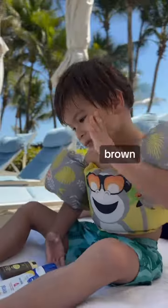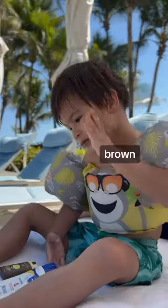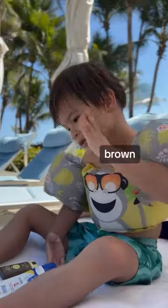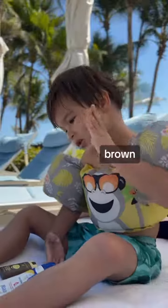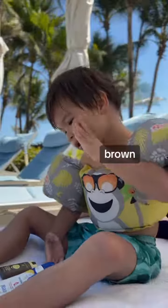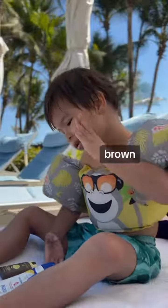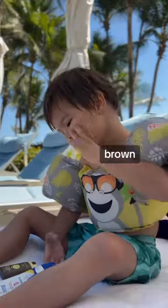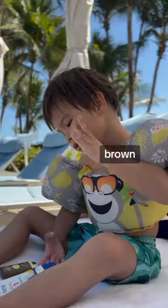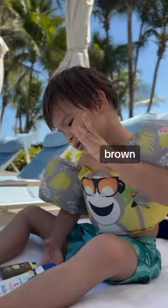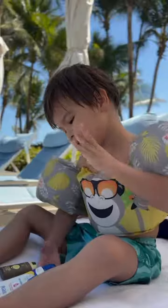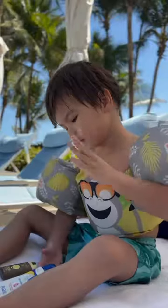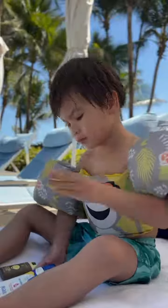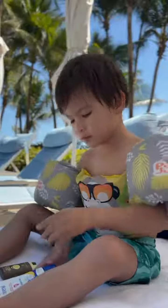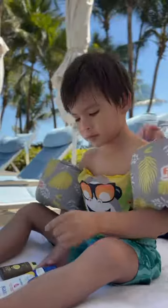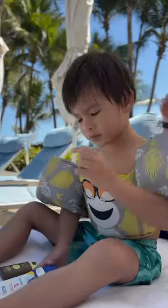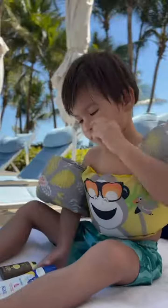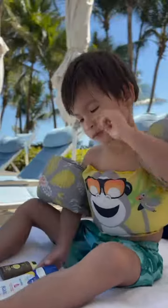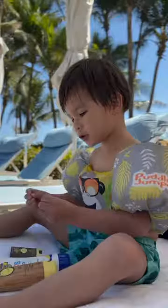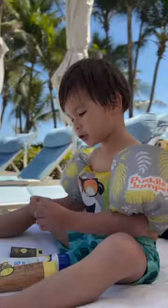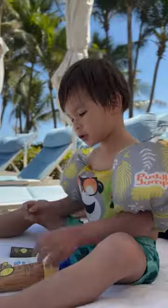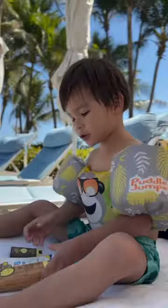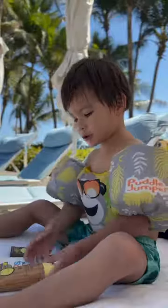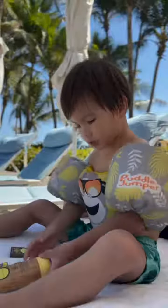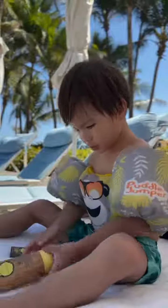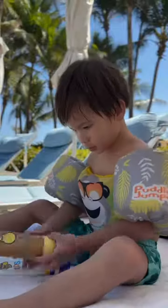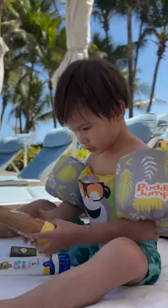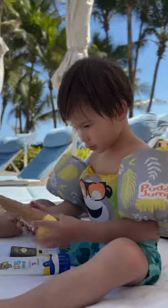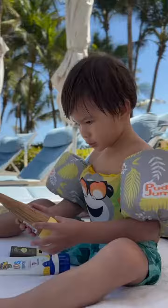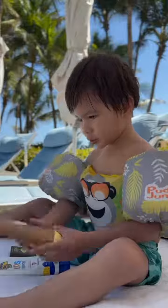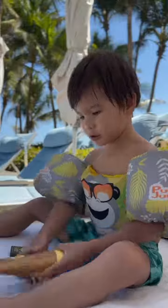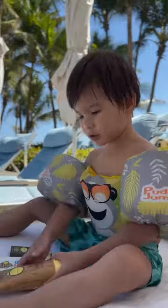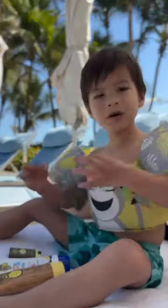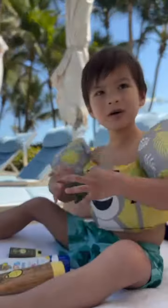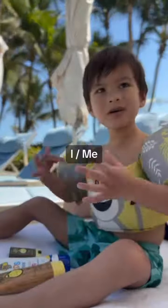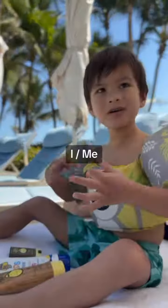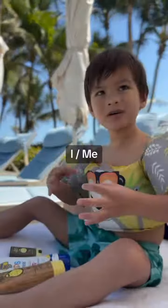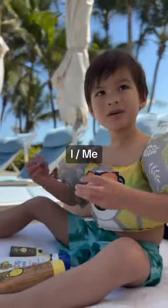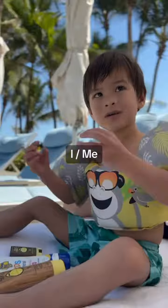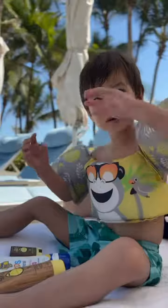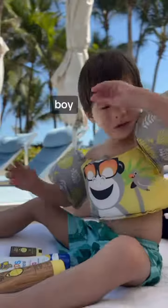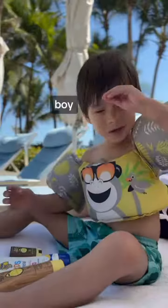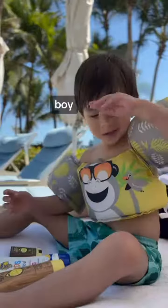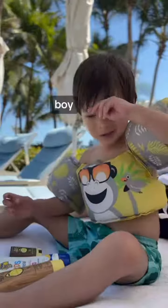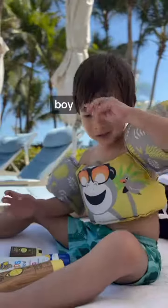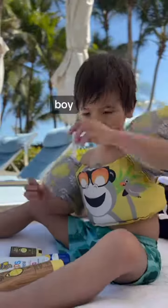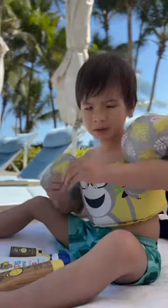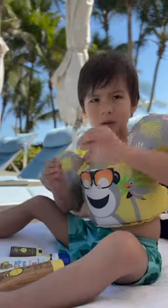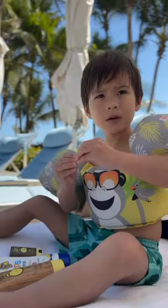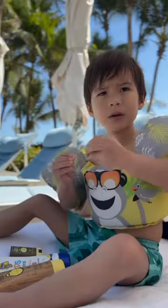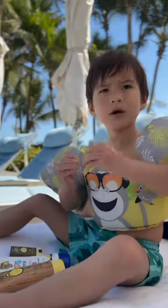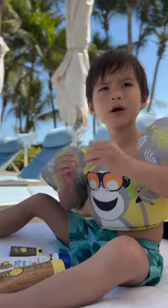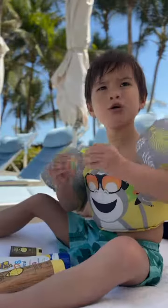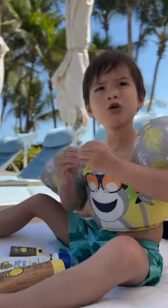Brown, okay, the brown lotion? You're such a good boy. A good boy? Yeah, you're a good boy.